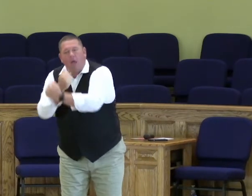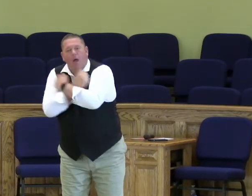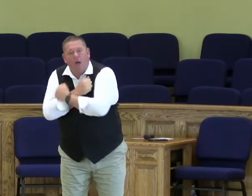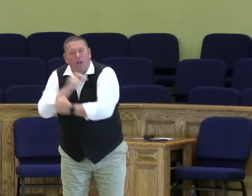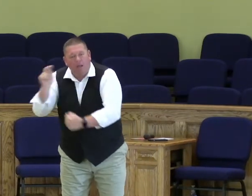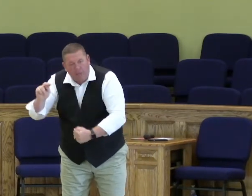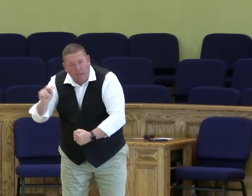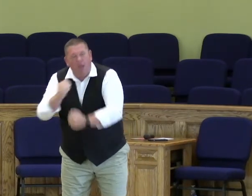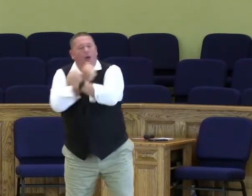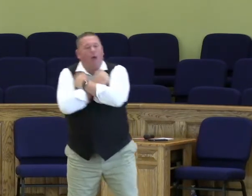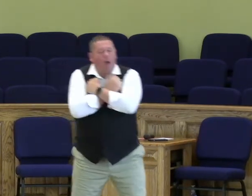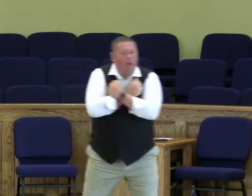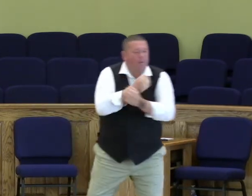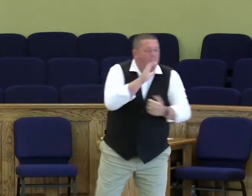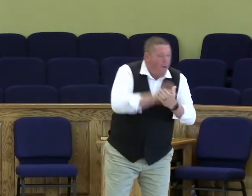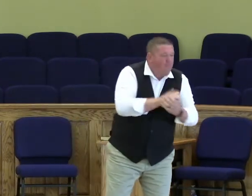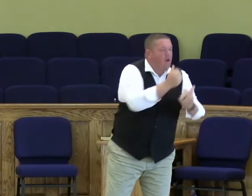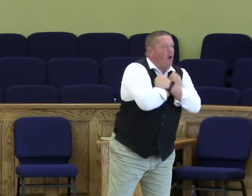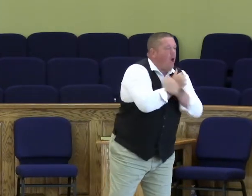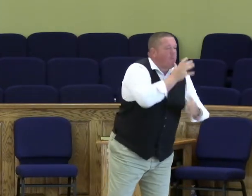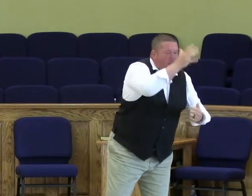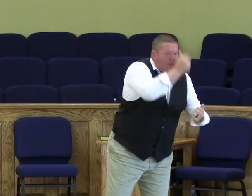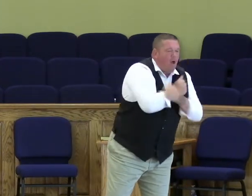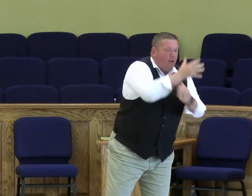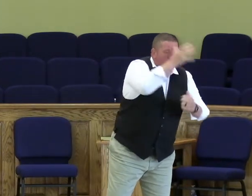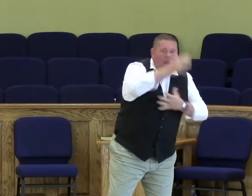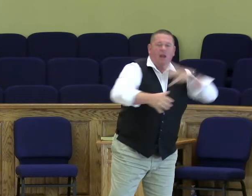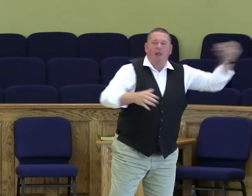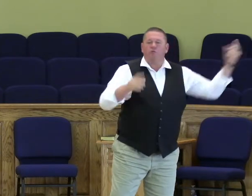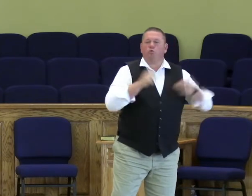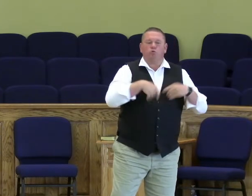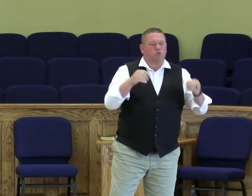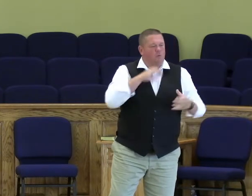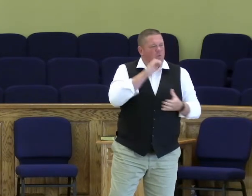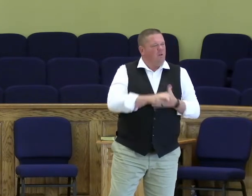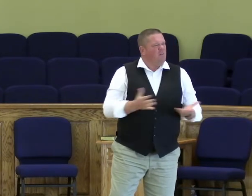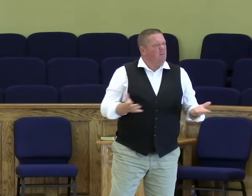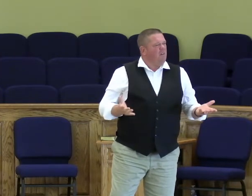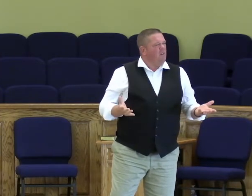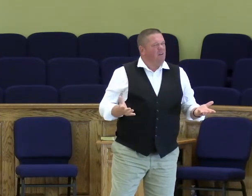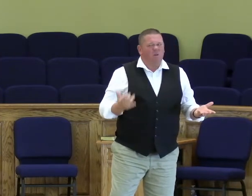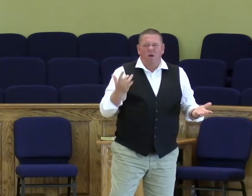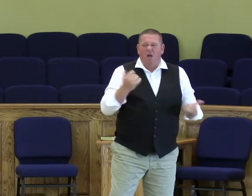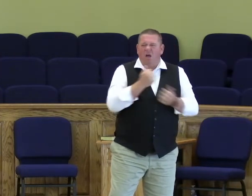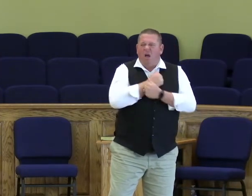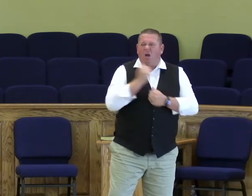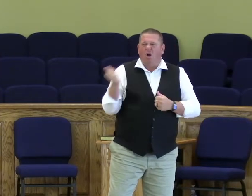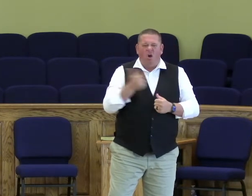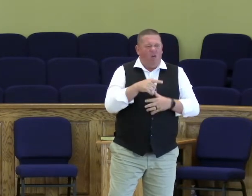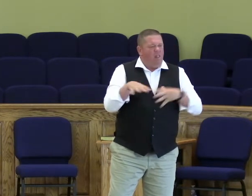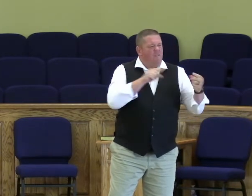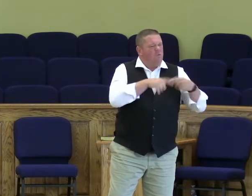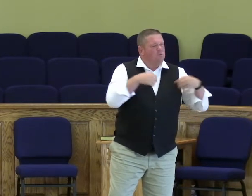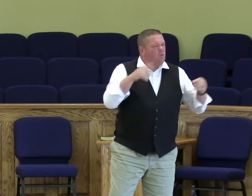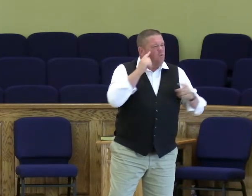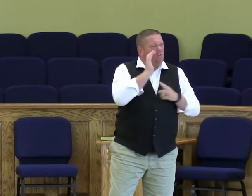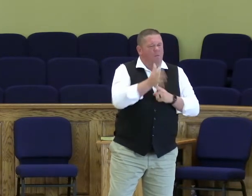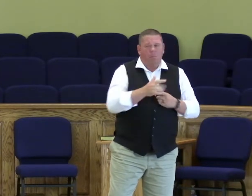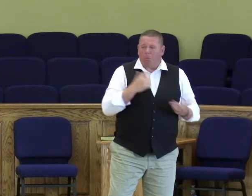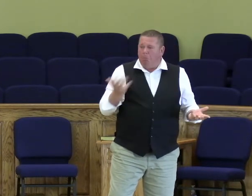hug me, hug Nick, hug my wife, hug her mom and dad, and then leave to go to the store. And my wife was like, why did she just hug us all? She's going to the